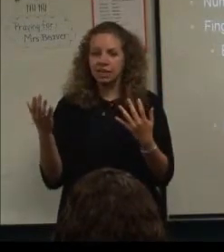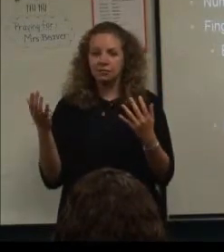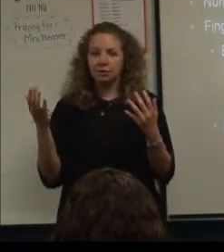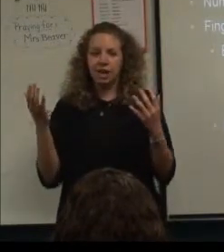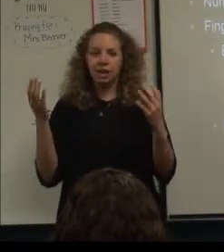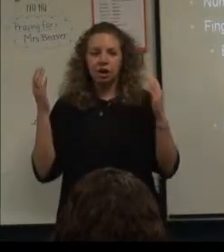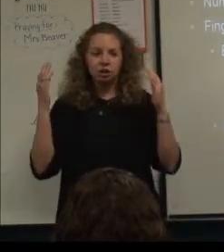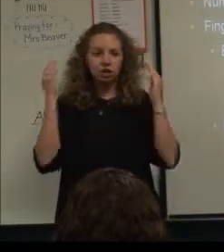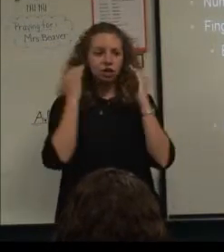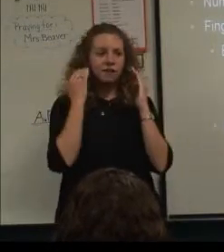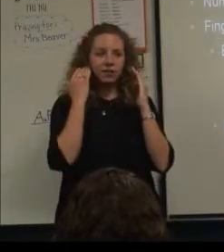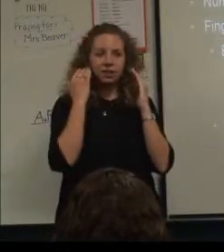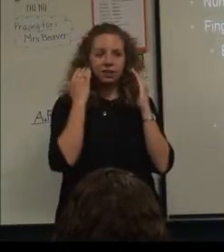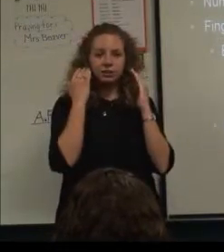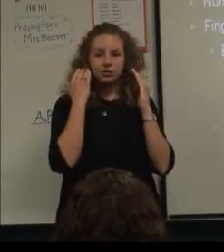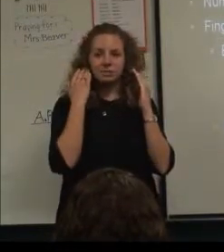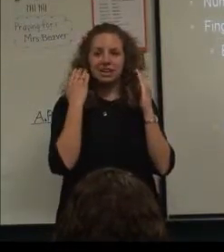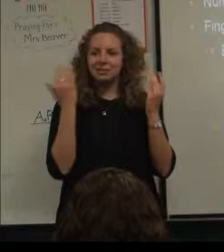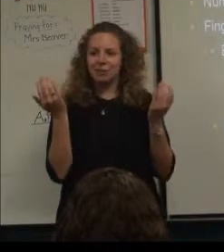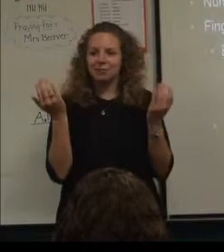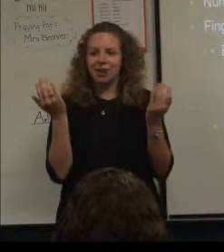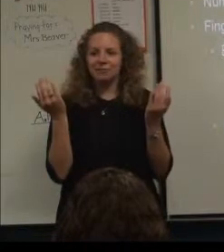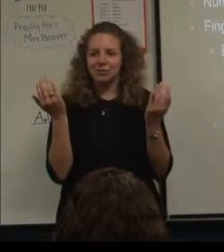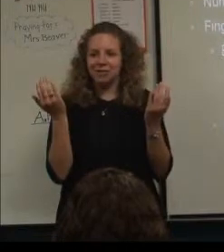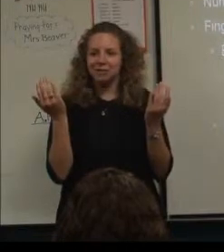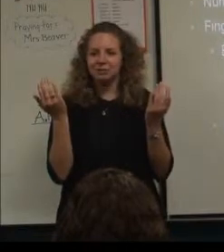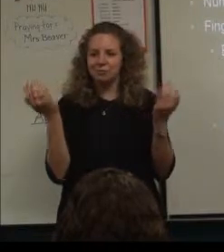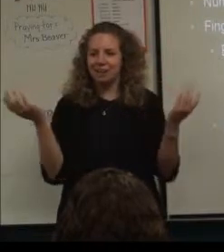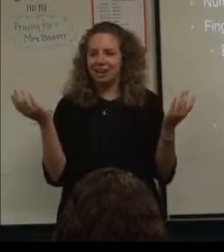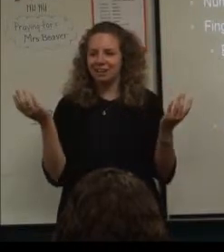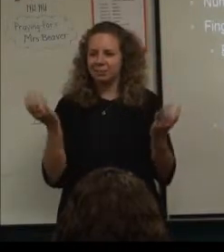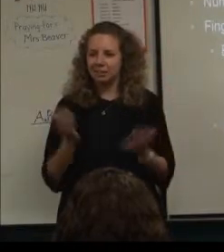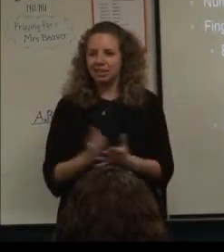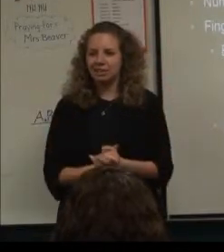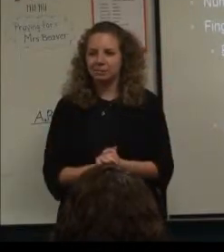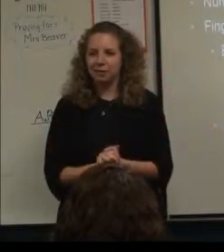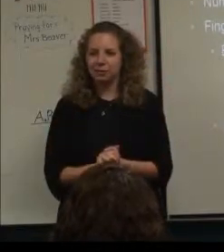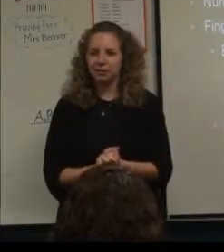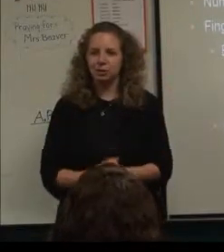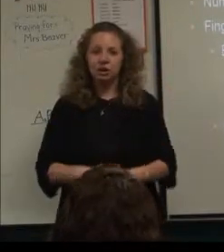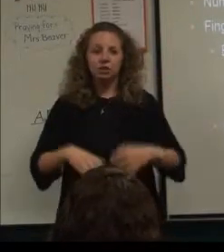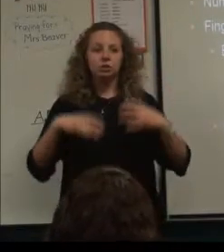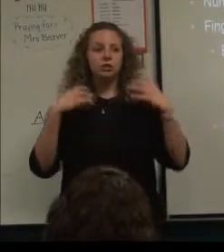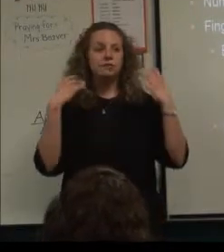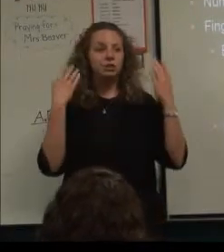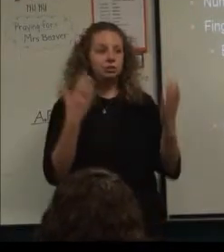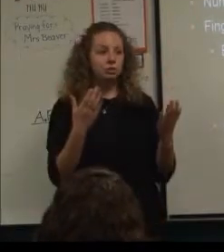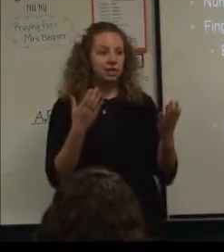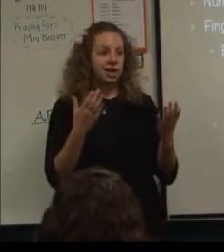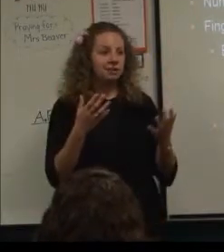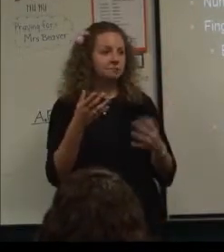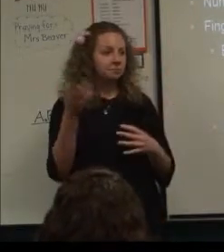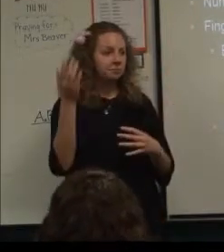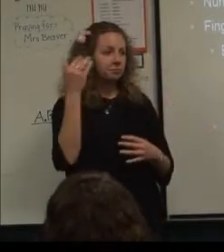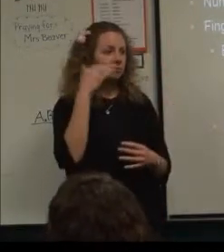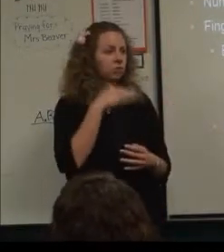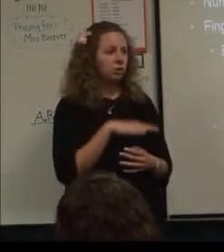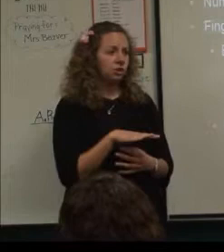like if you like turned off your ears for a minute in the middle of a conversation would be kind of like what that's comparable to. So whenever you do sign, or